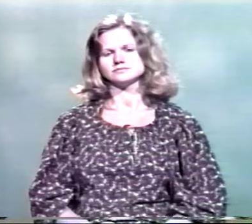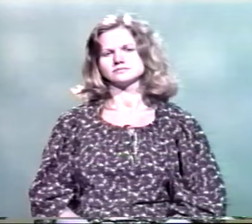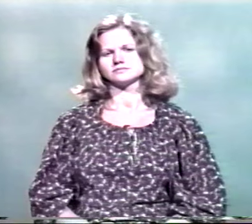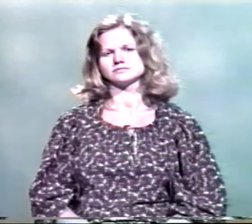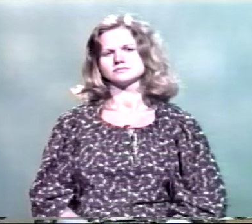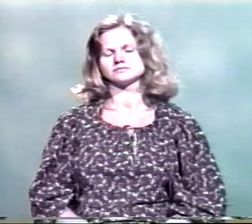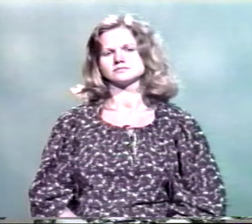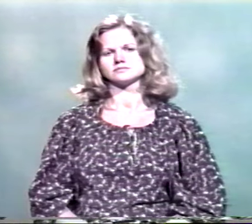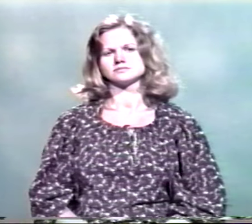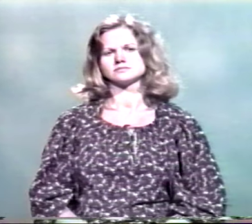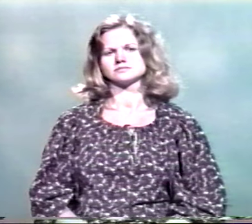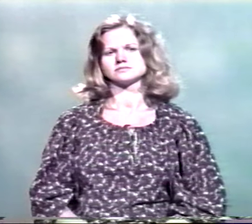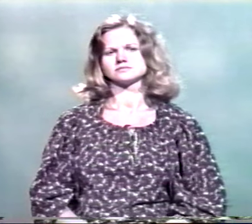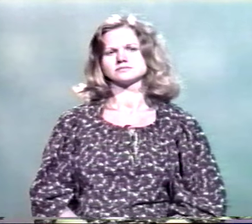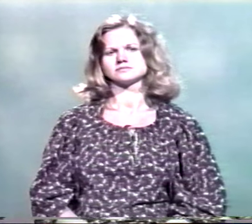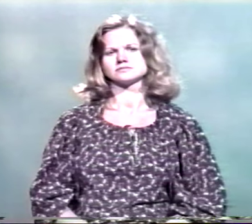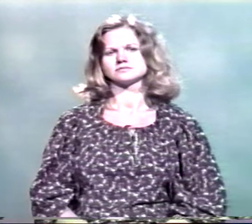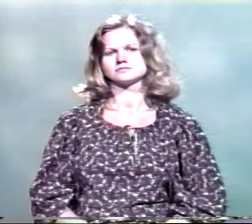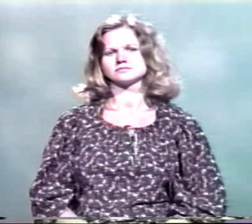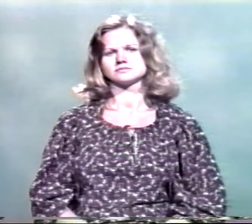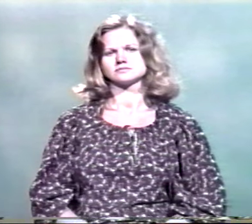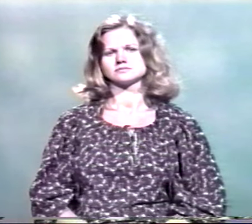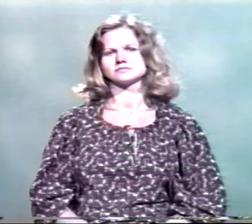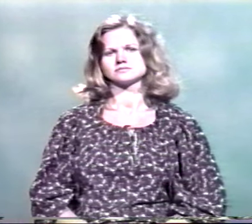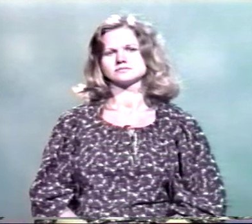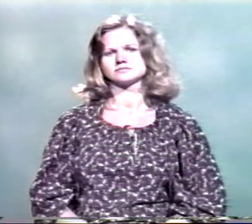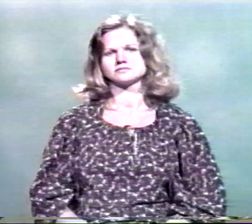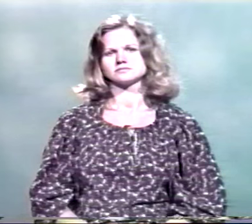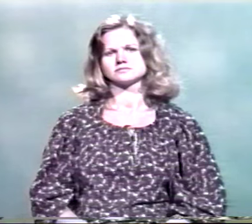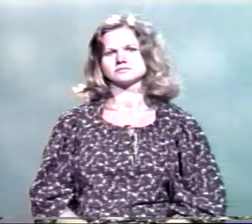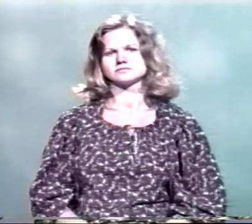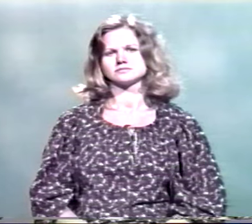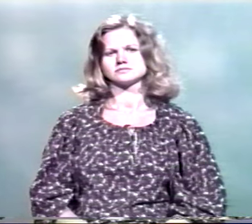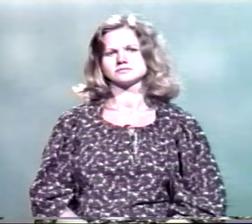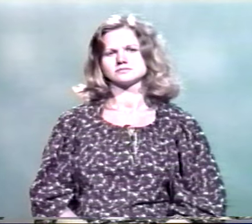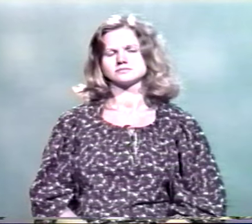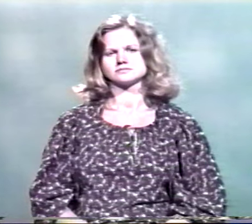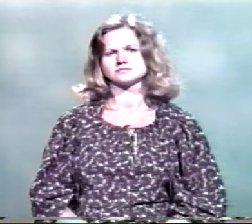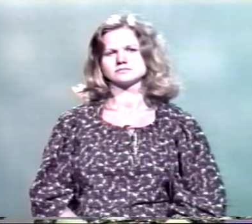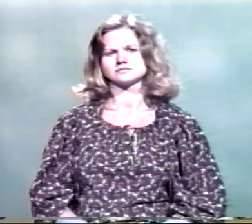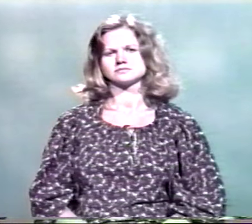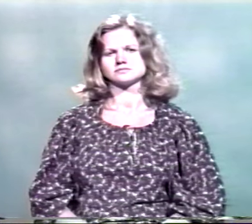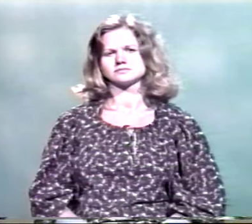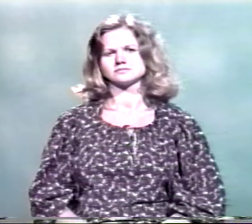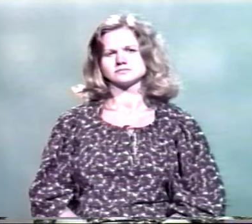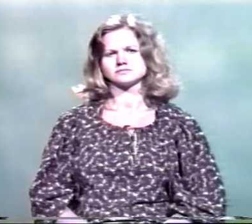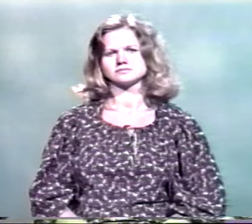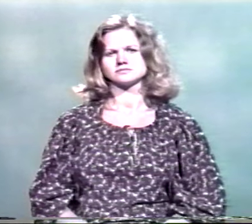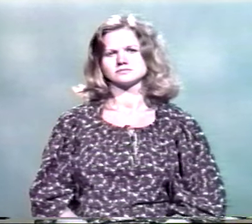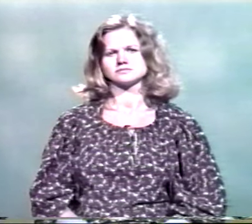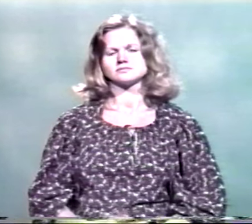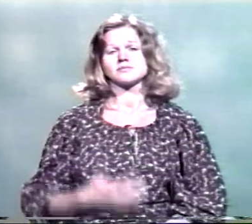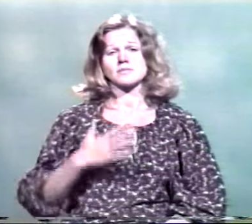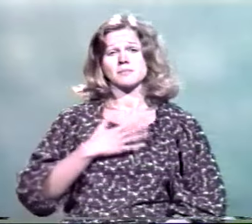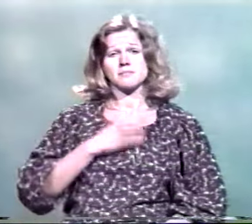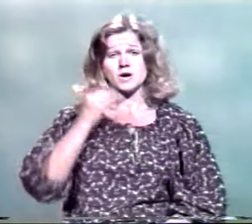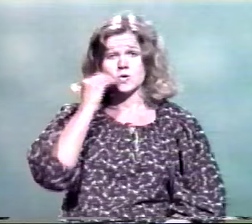You can talk about distances and physical relationships between entities by drawing maps in the air.